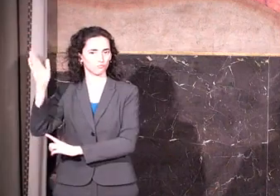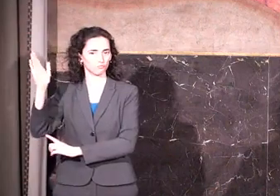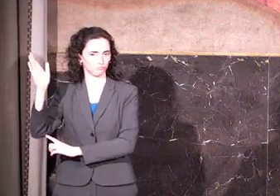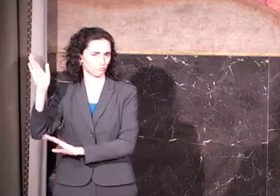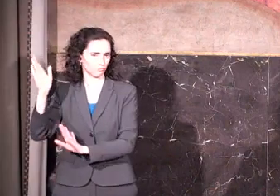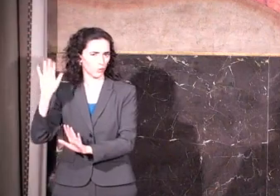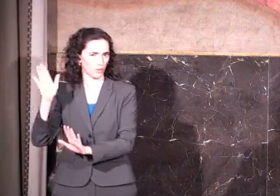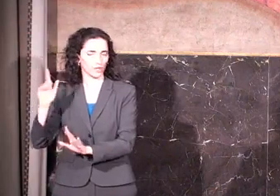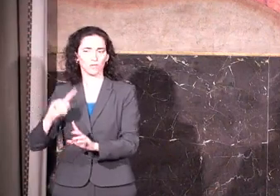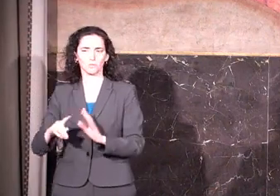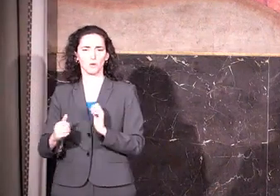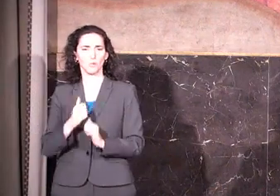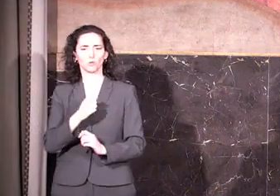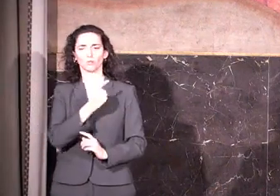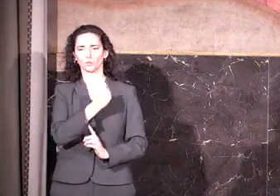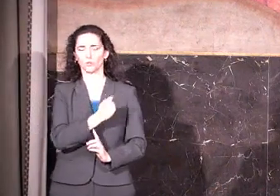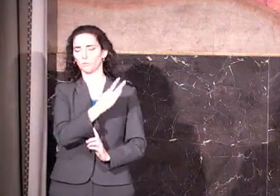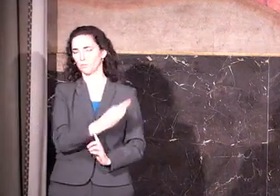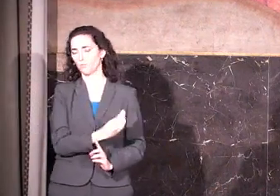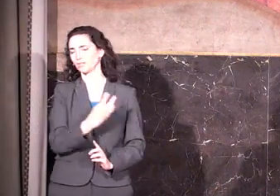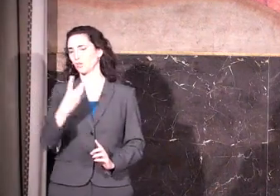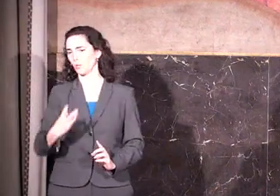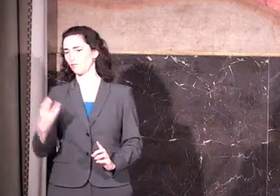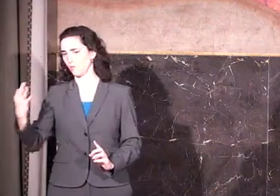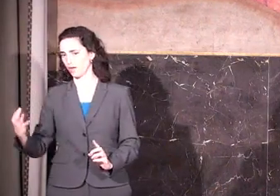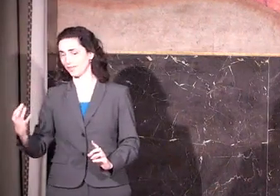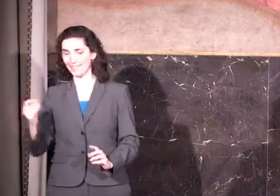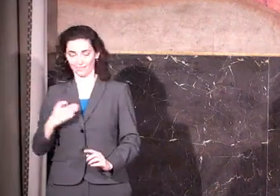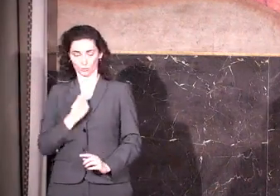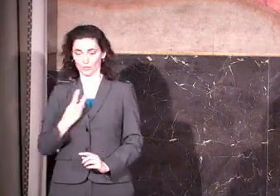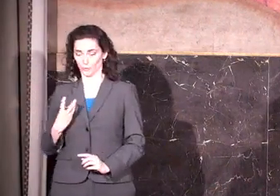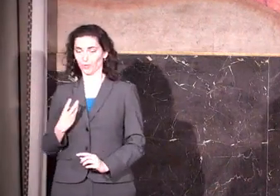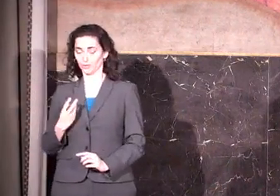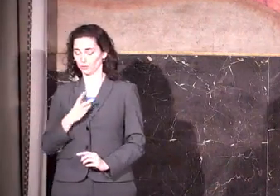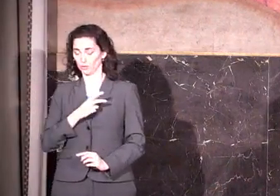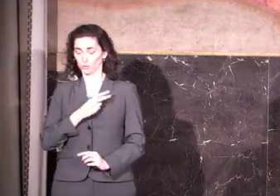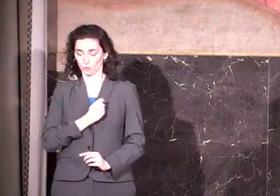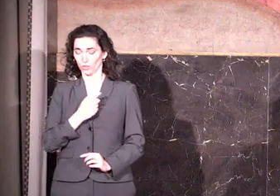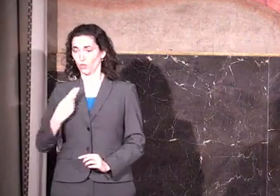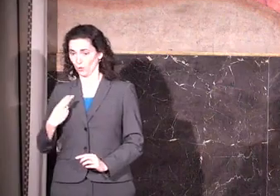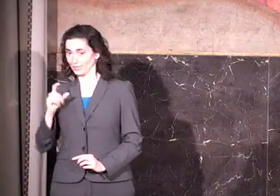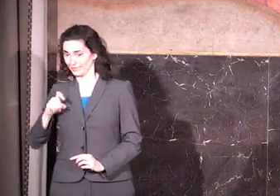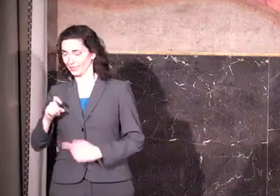make sure that you know as soon as possible, but we'll plan to do these on Mondays, Wednesdays, and Fridays.